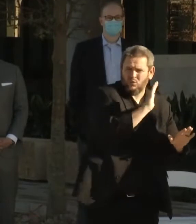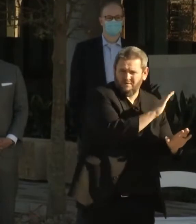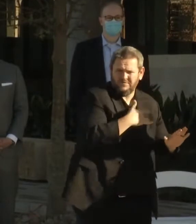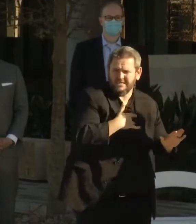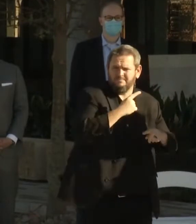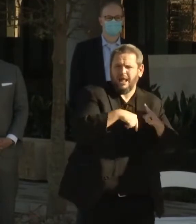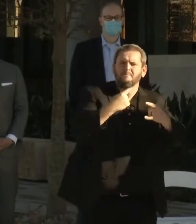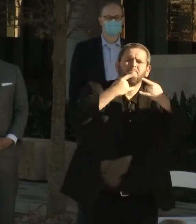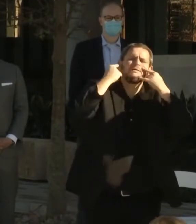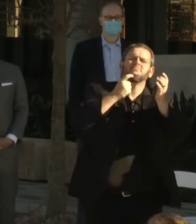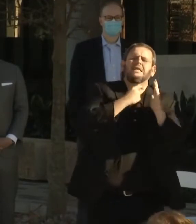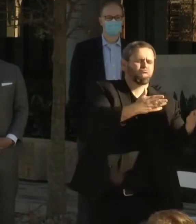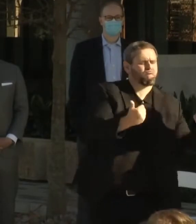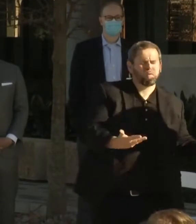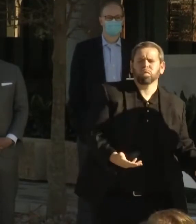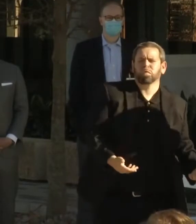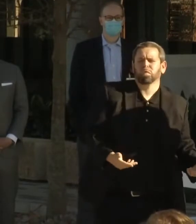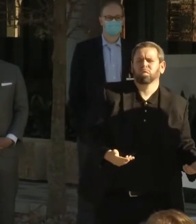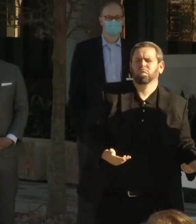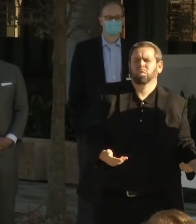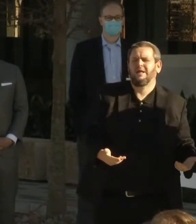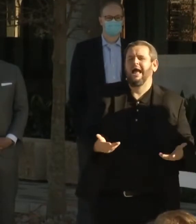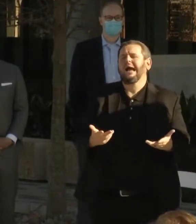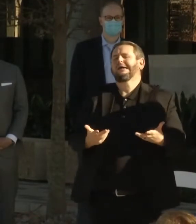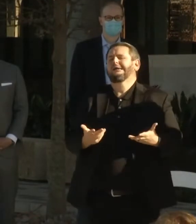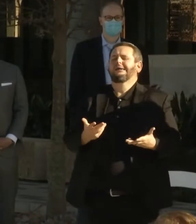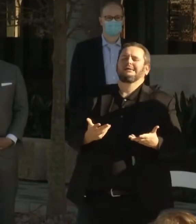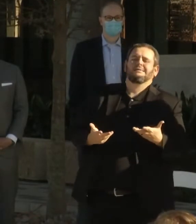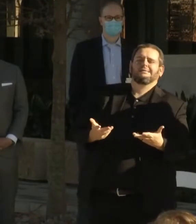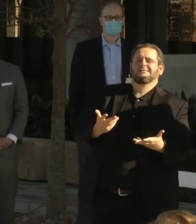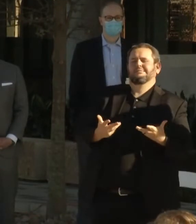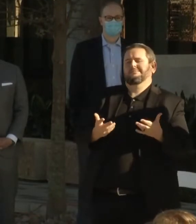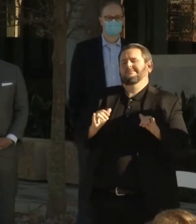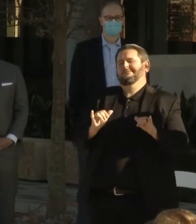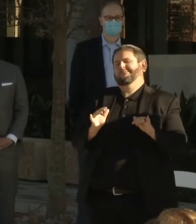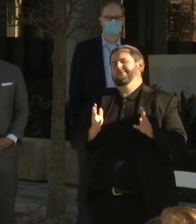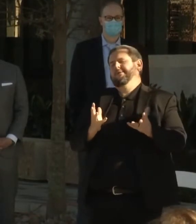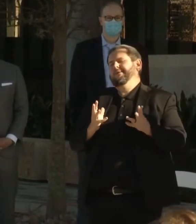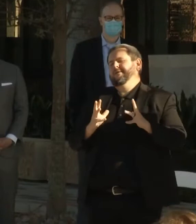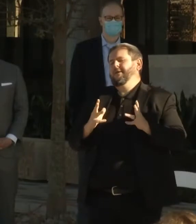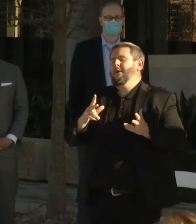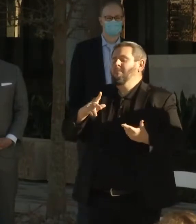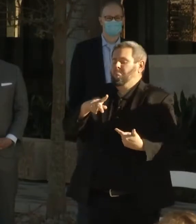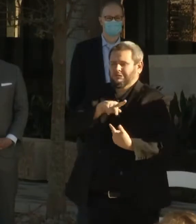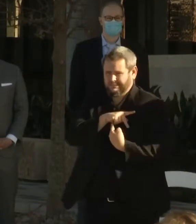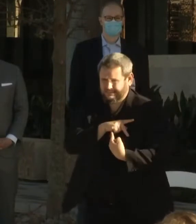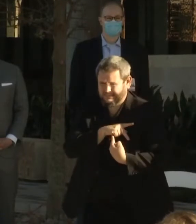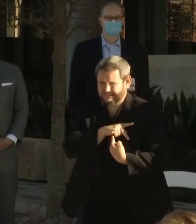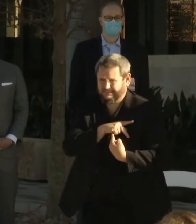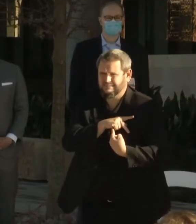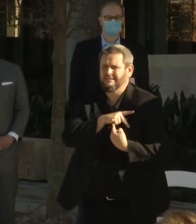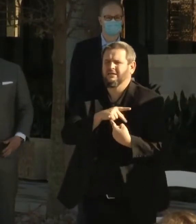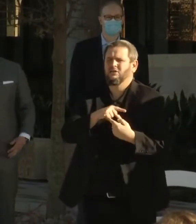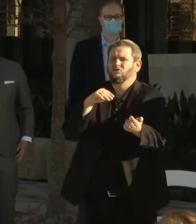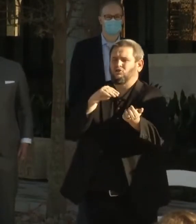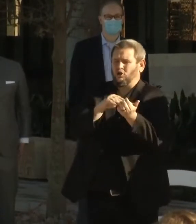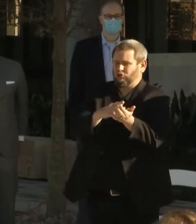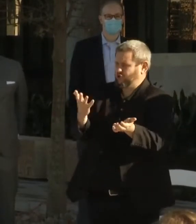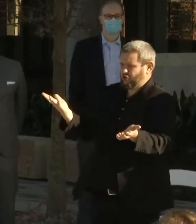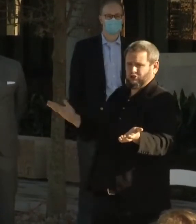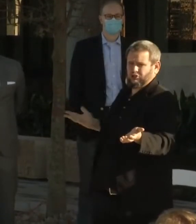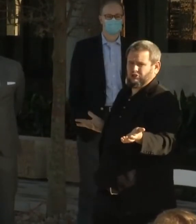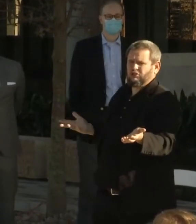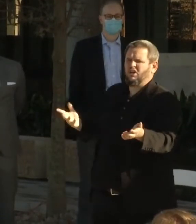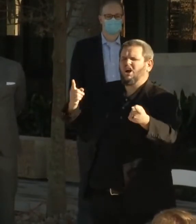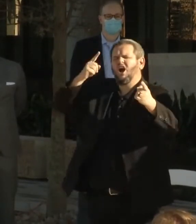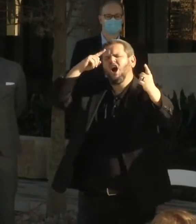I will tell you, speaking personally, I agree with everything that the physicians group has said. I